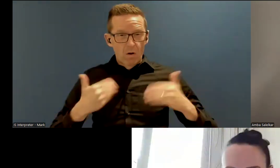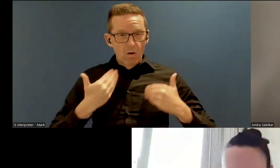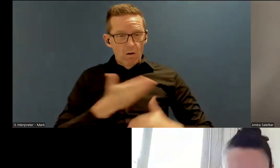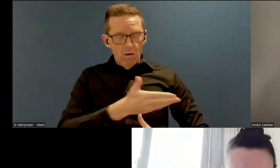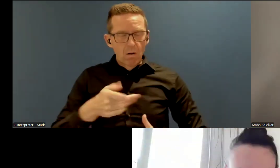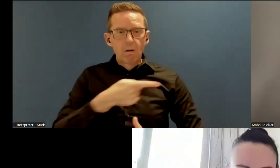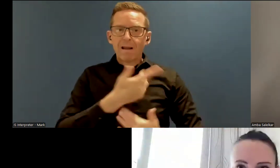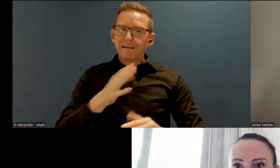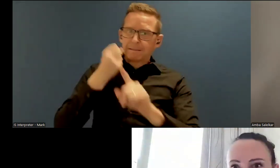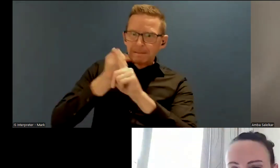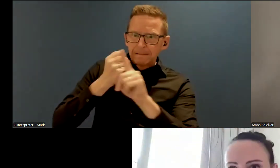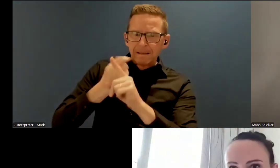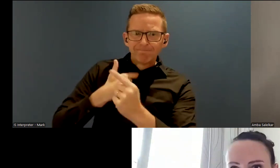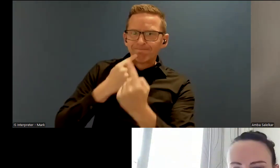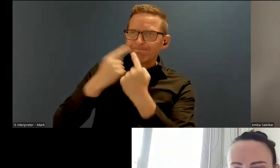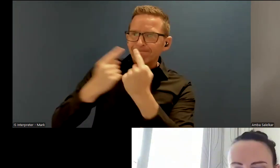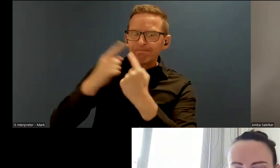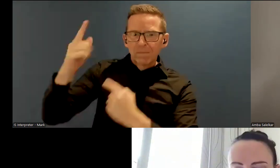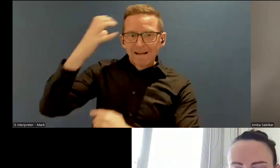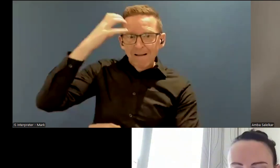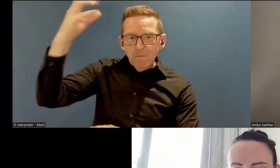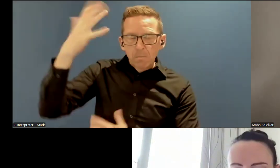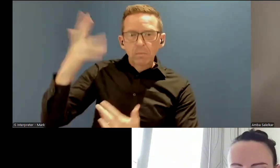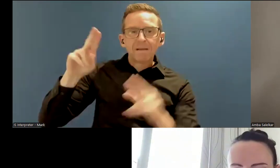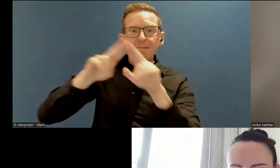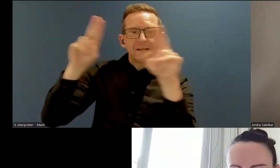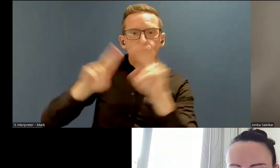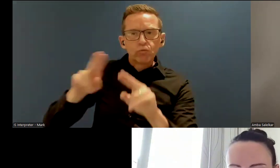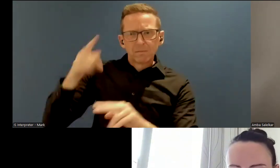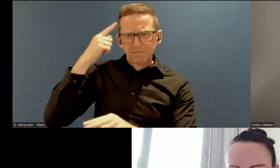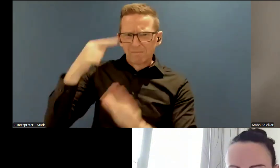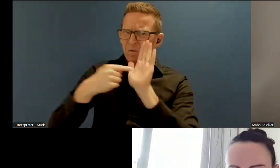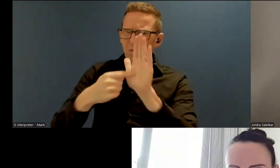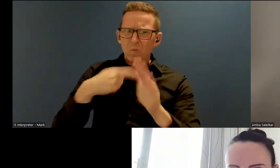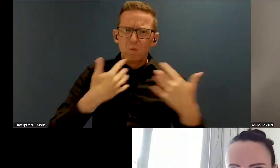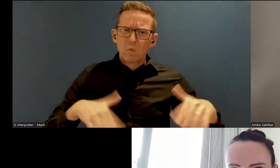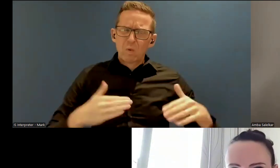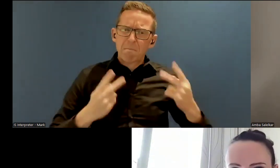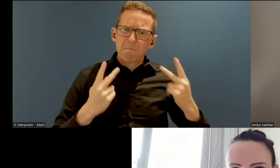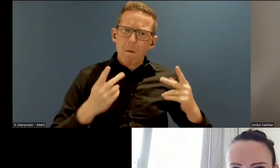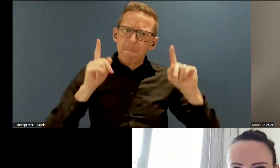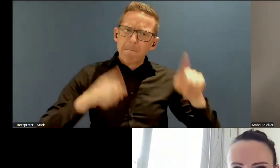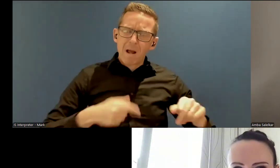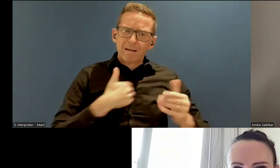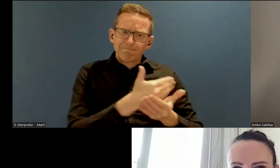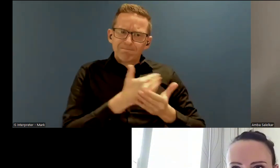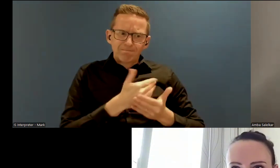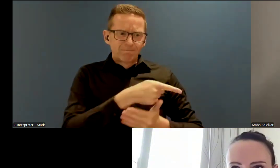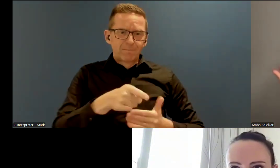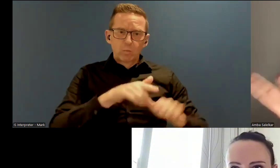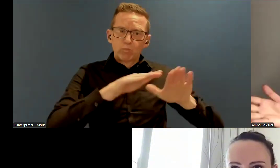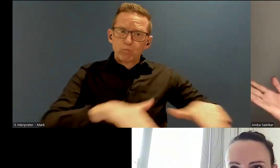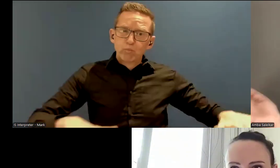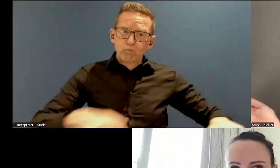government and international donor on the protection of children who live in institutions and promoting instead as an